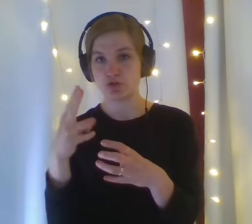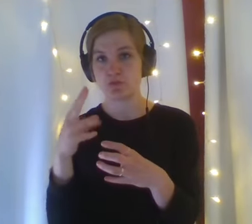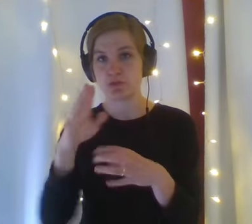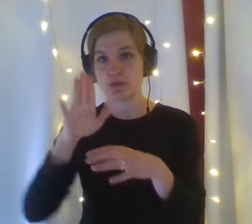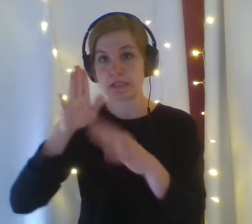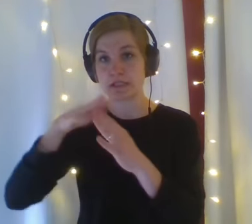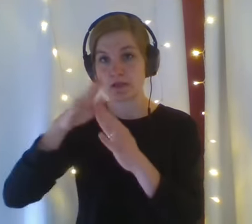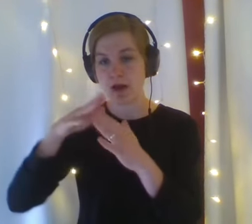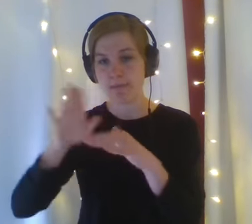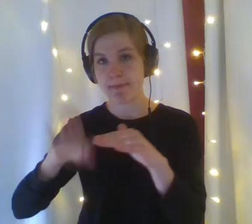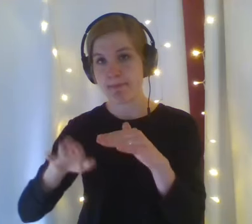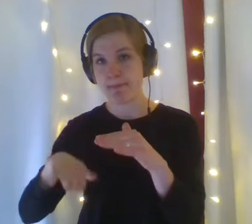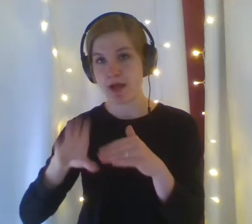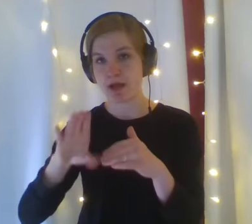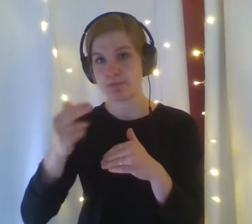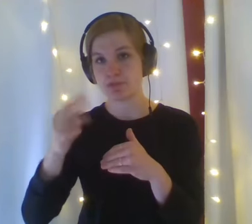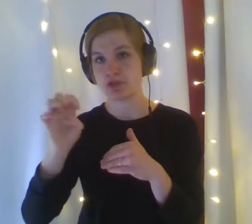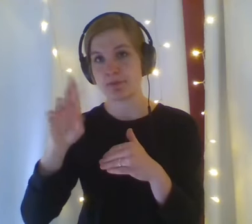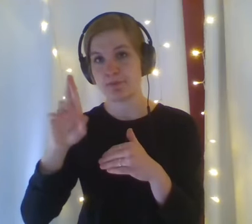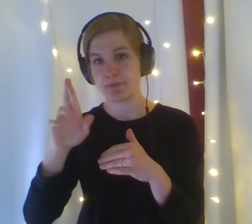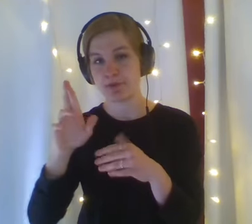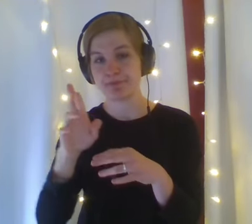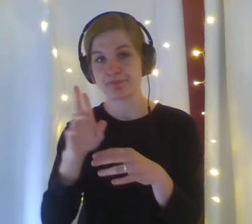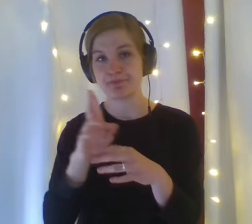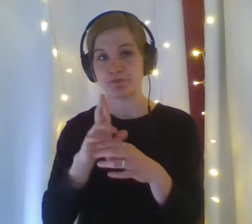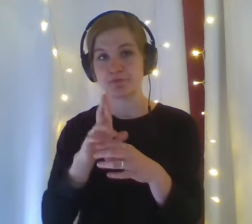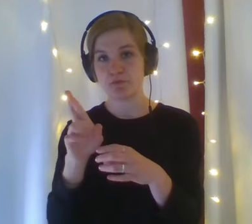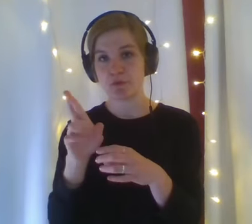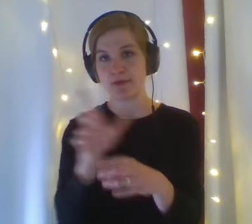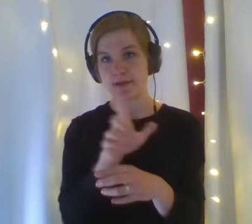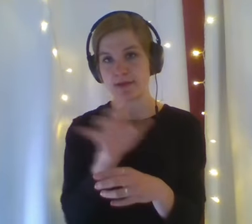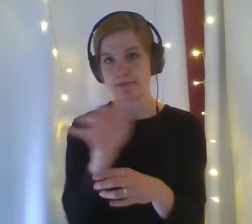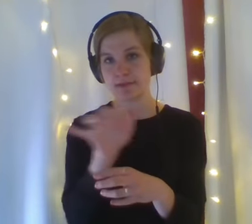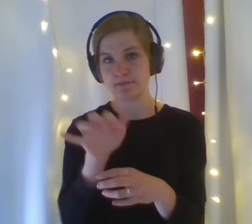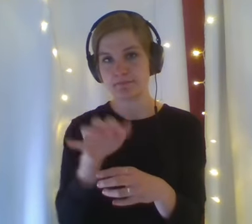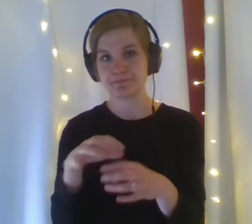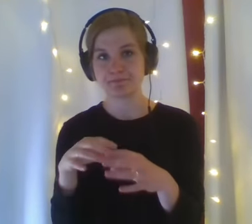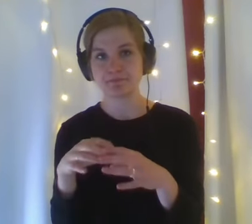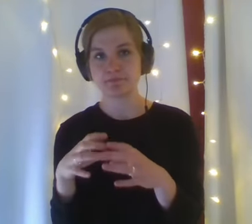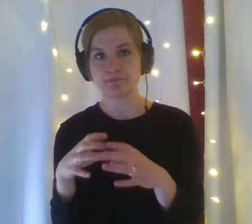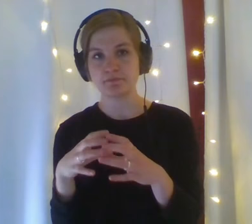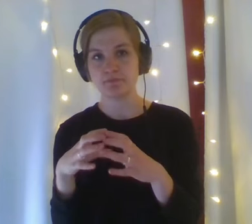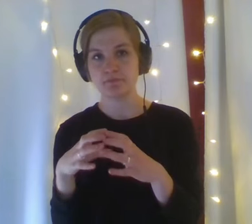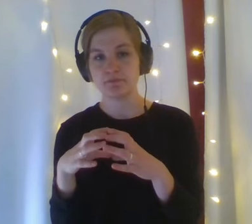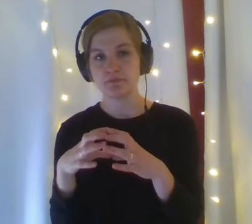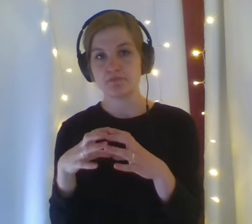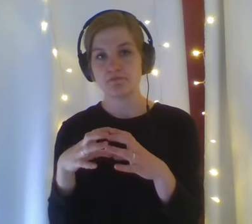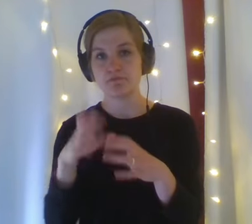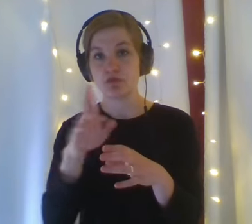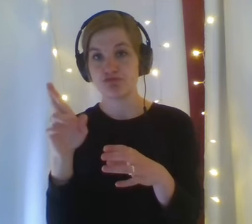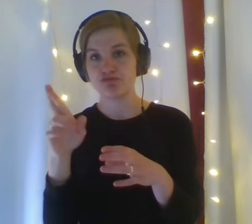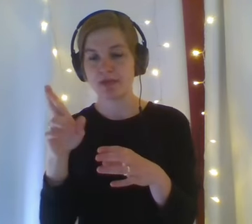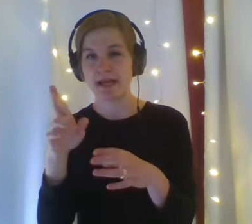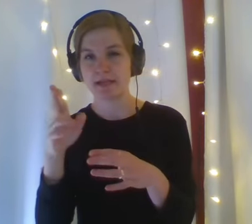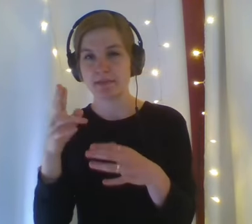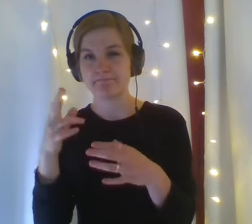as there are on the left side of the heart. The right side of the heart specializes in dealing with blood that does not contain oxygen. The left